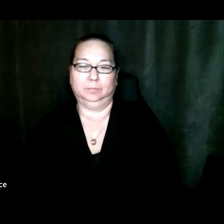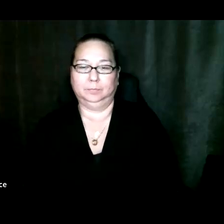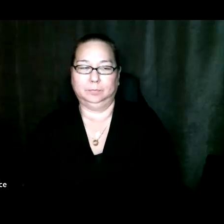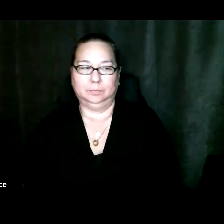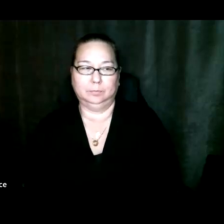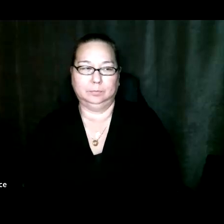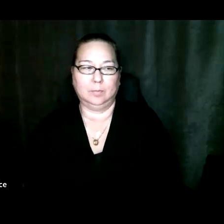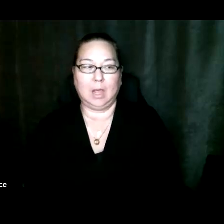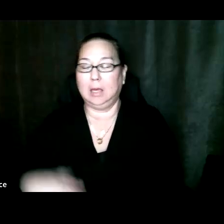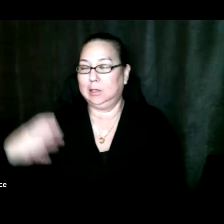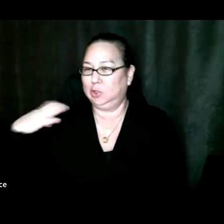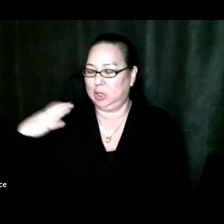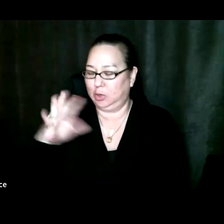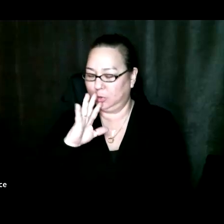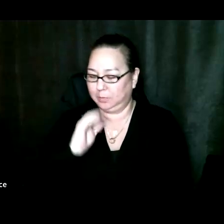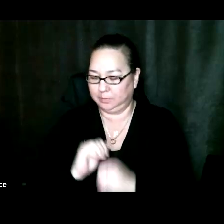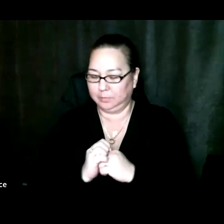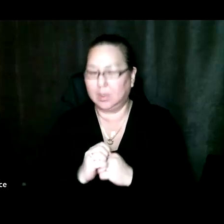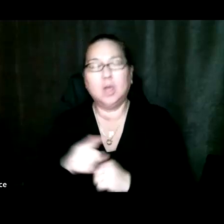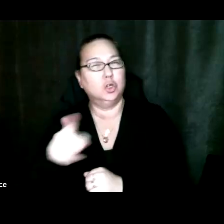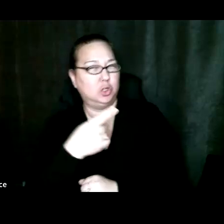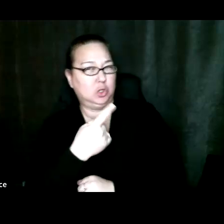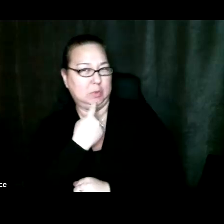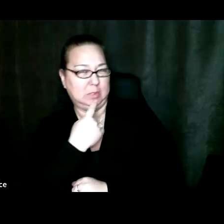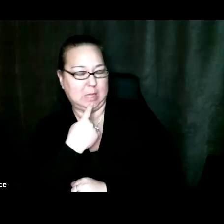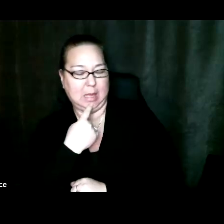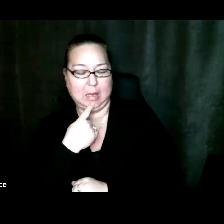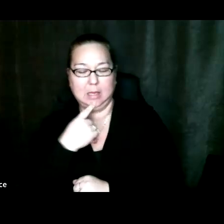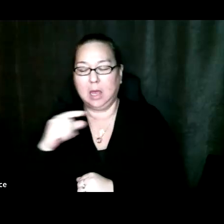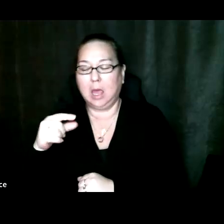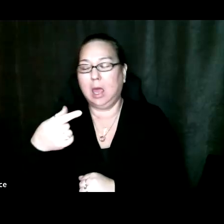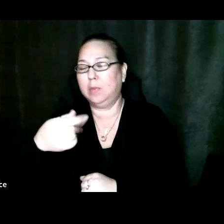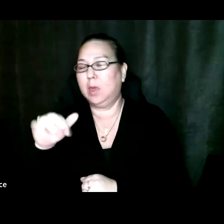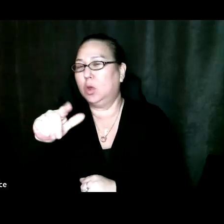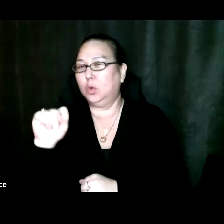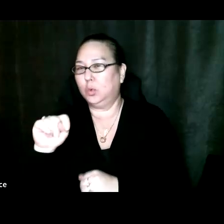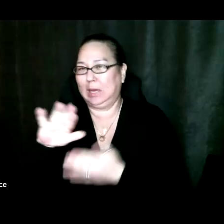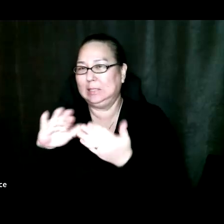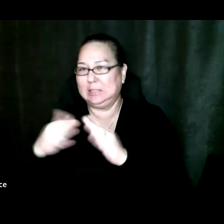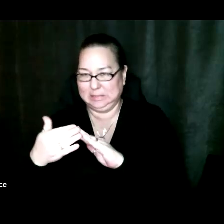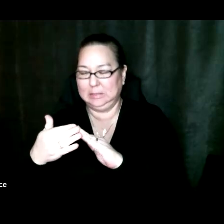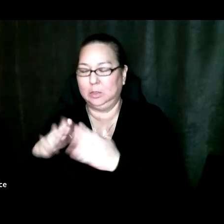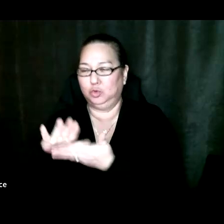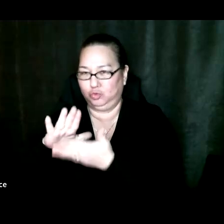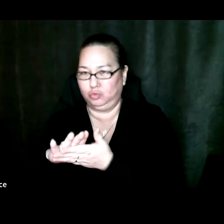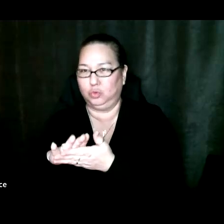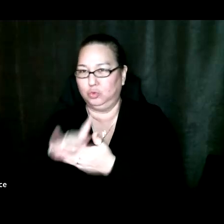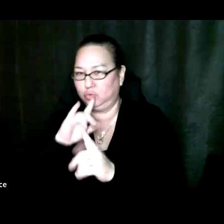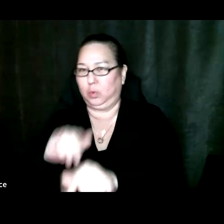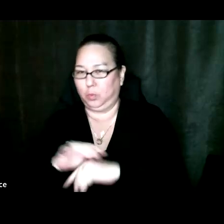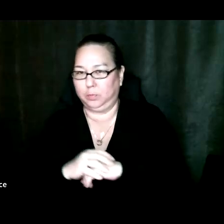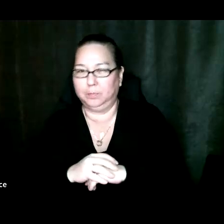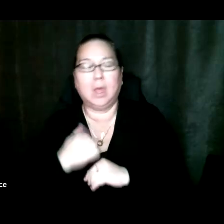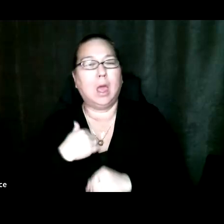I know you just mentioned the Council of Great City Schools report, and I know I've spoken